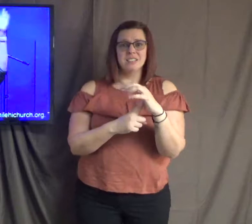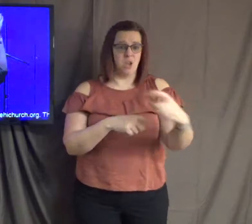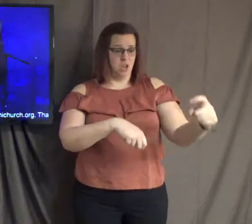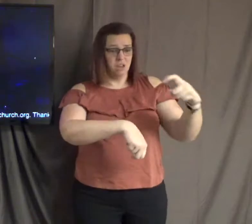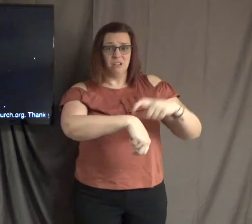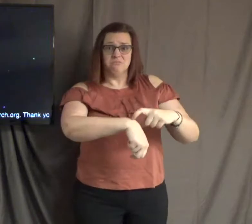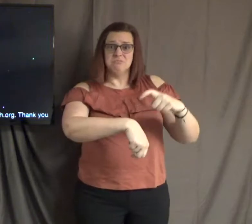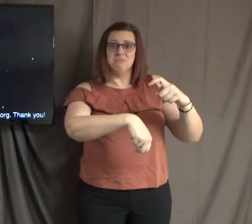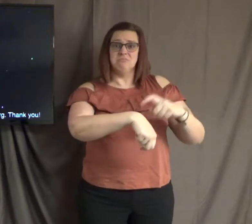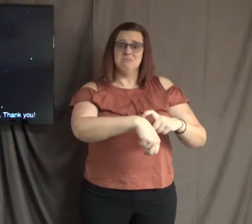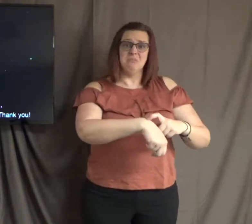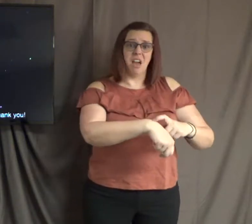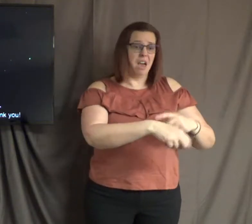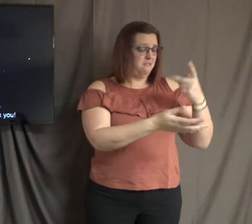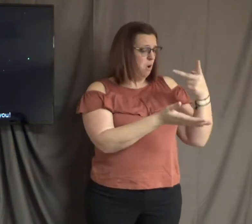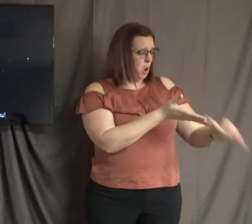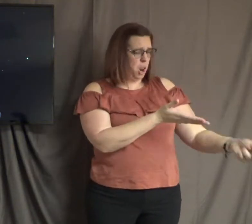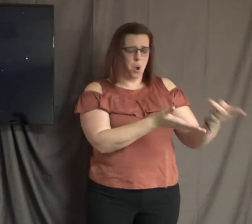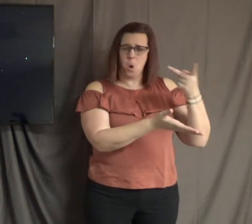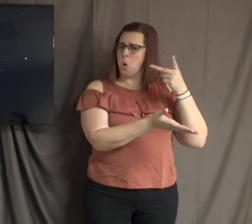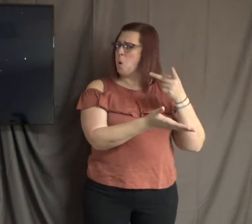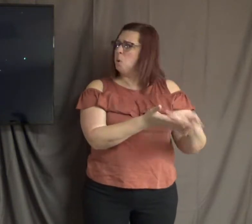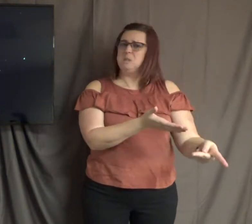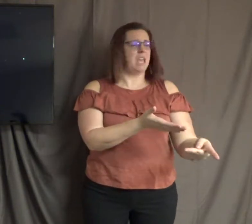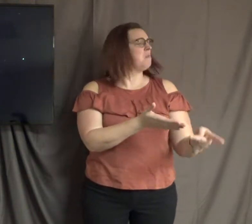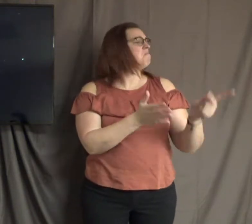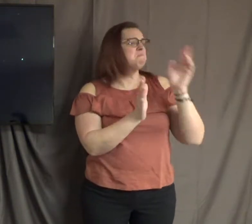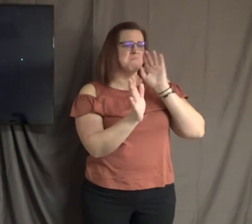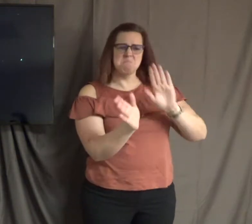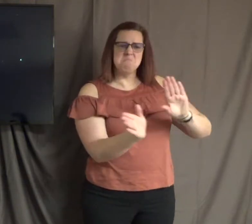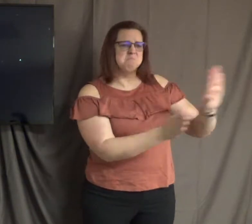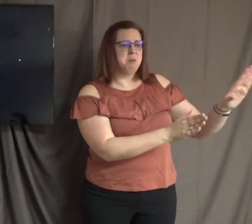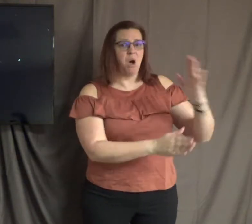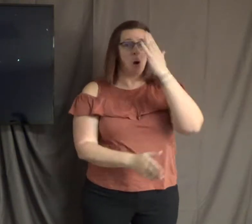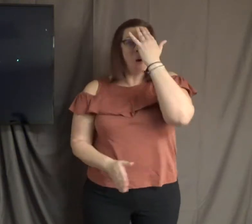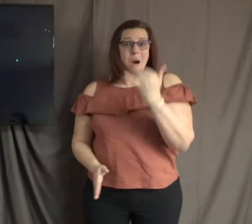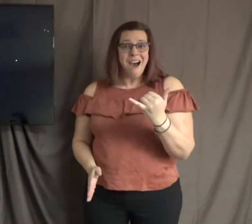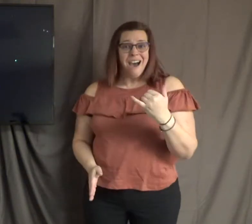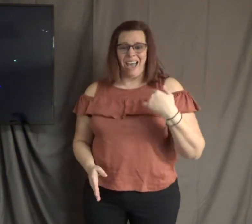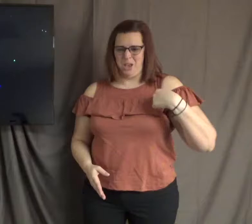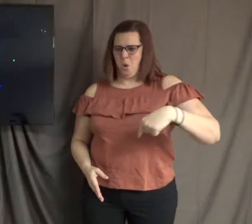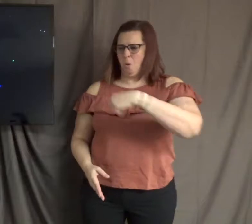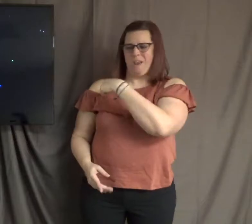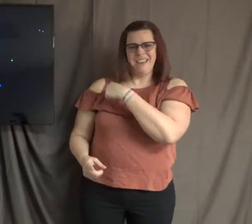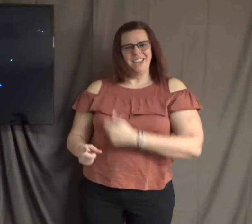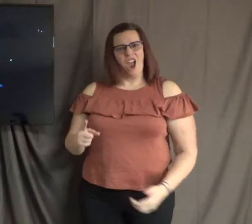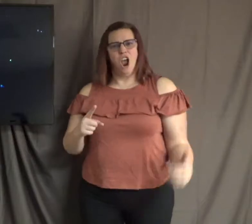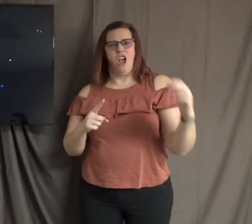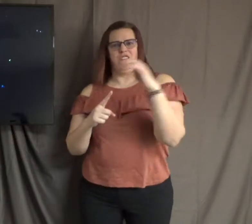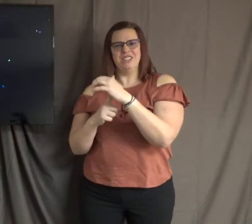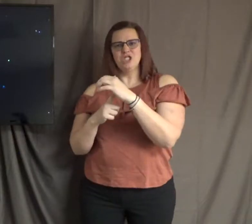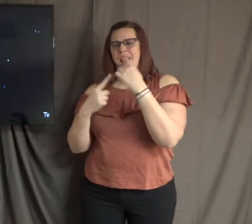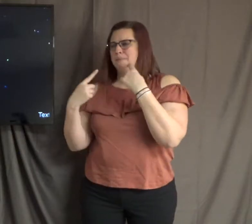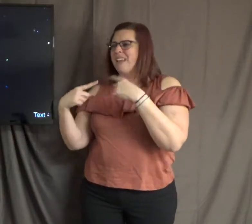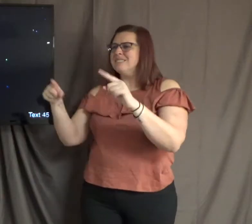champions. No time for losers, 'cause we are the